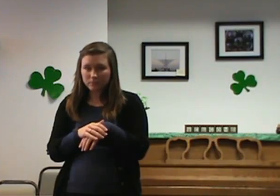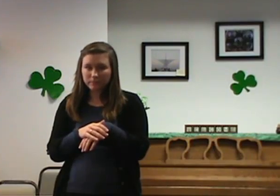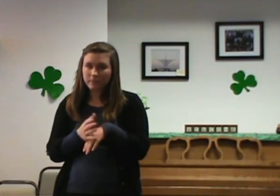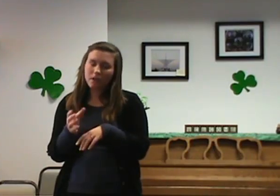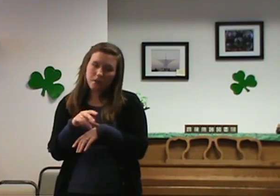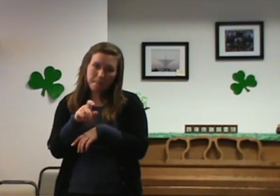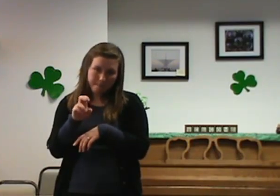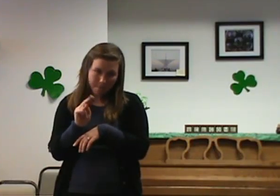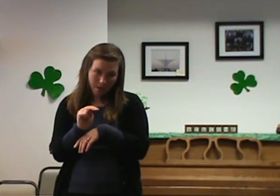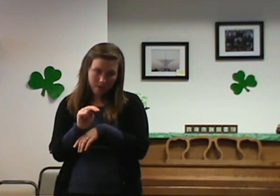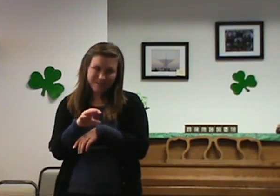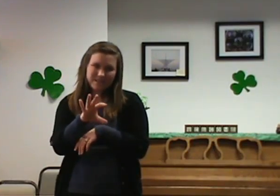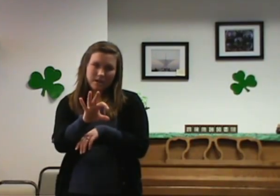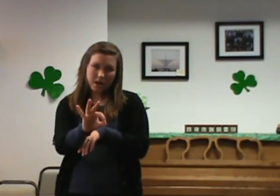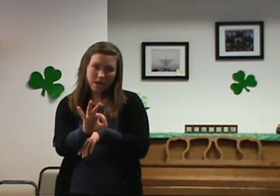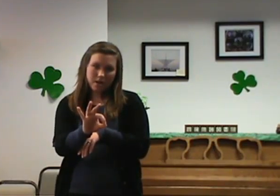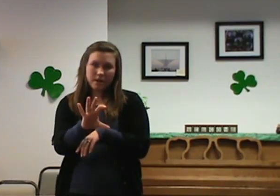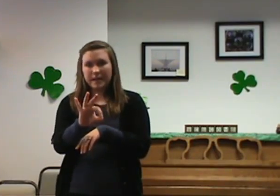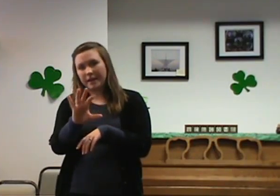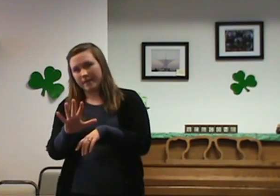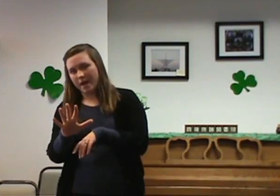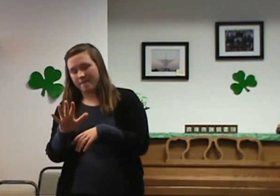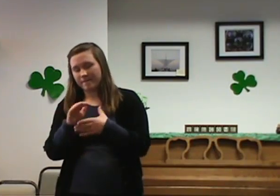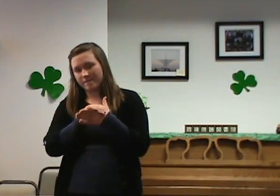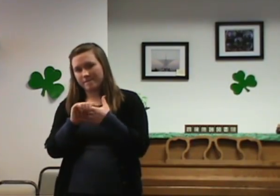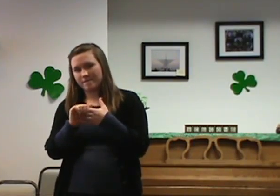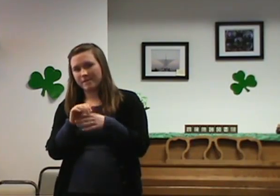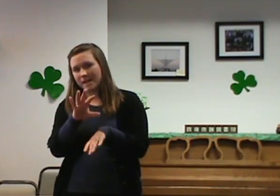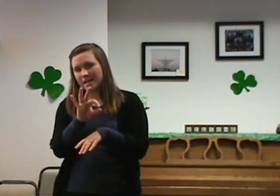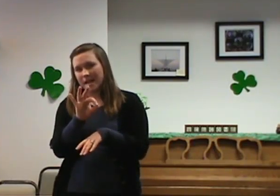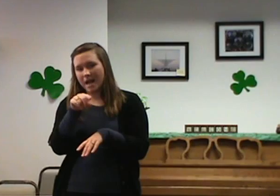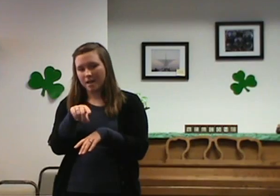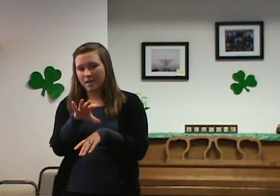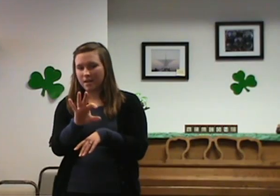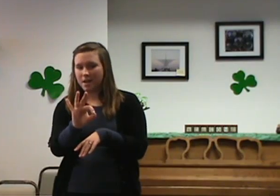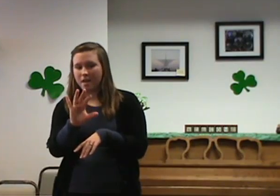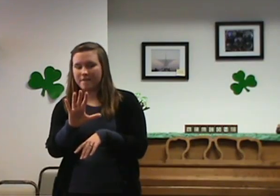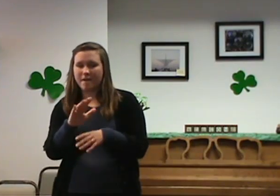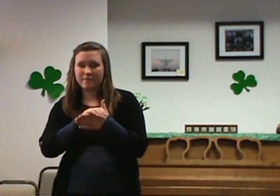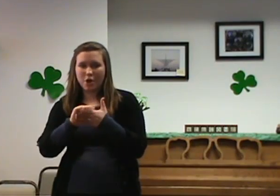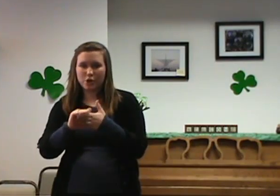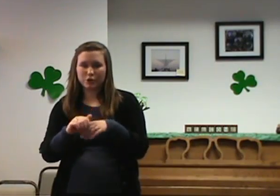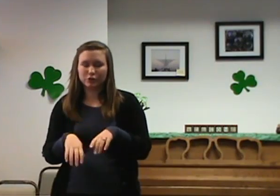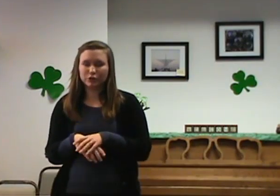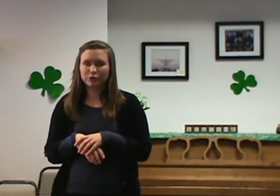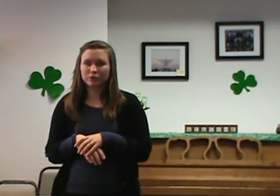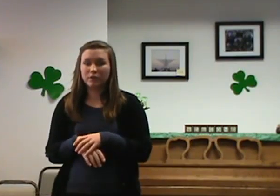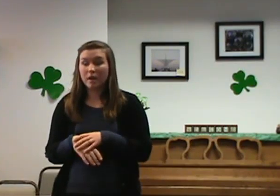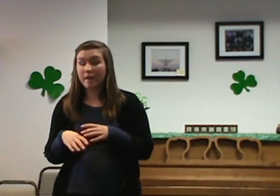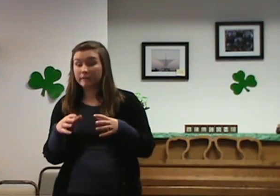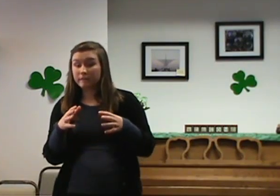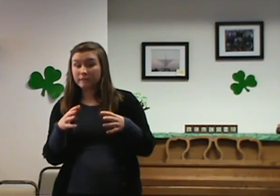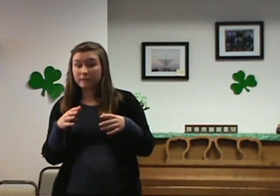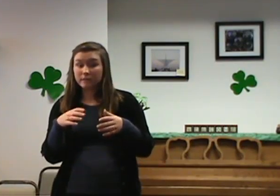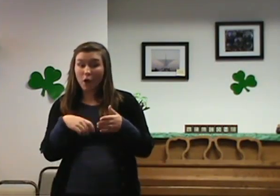so we have a number of small ticket items. We also have playing cards, and we have Braille cards, we have